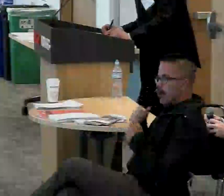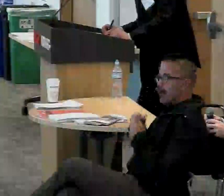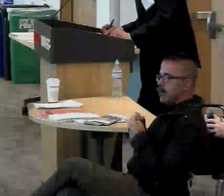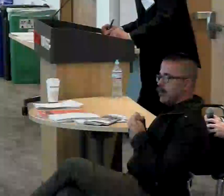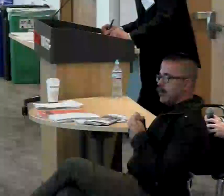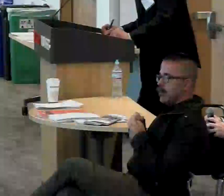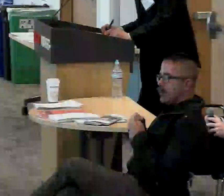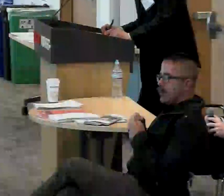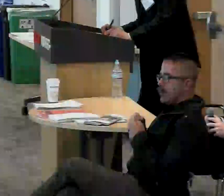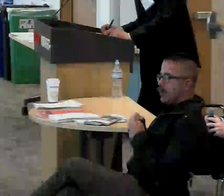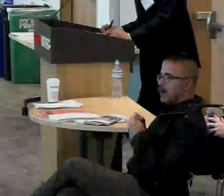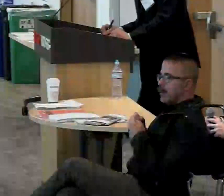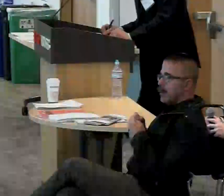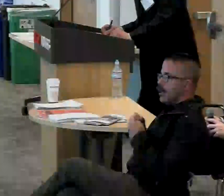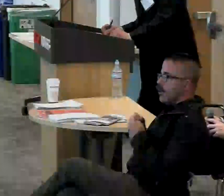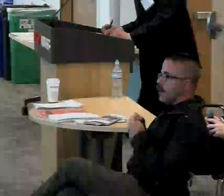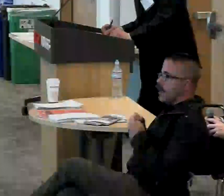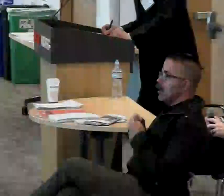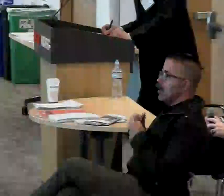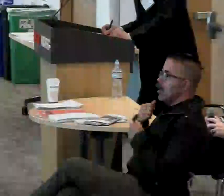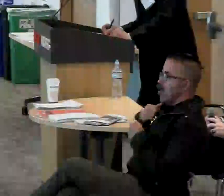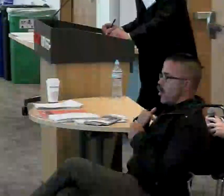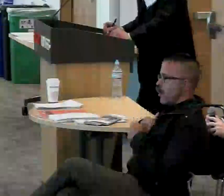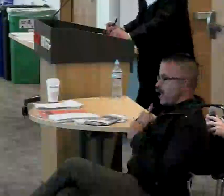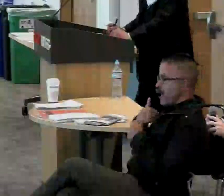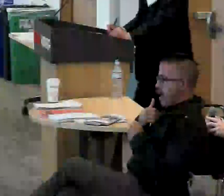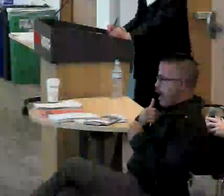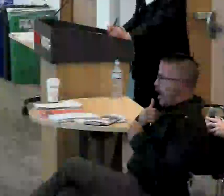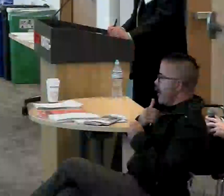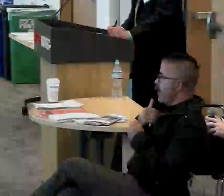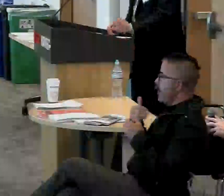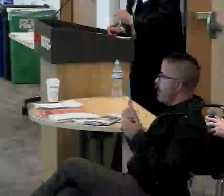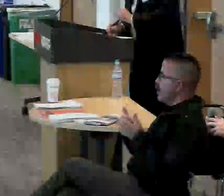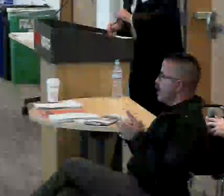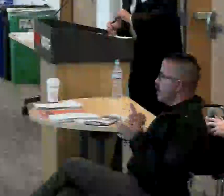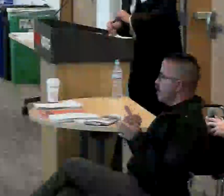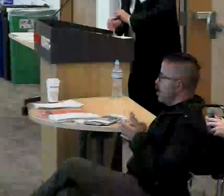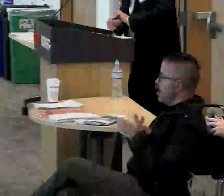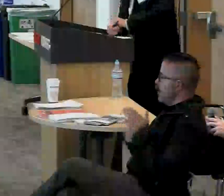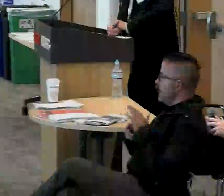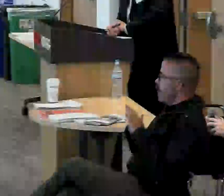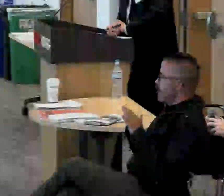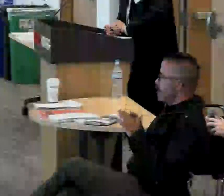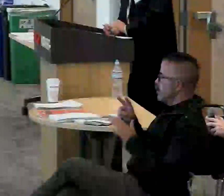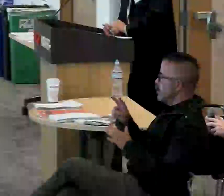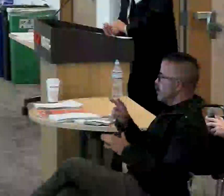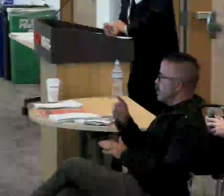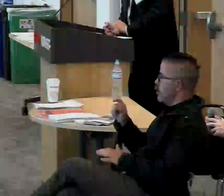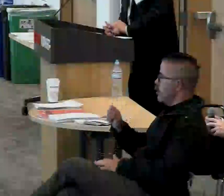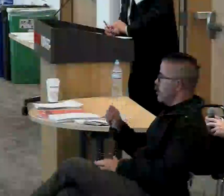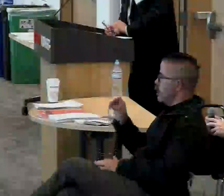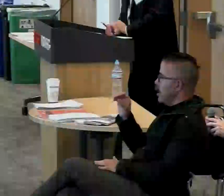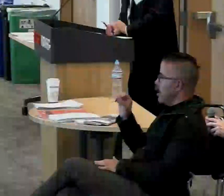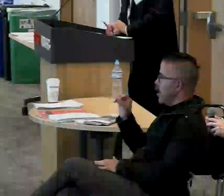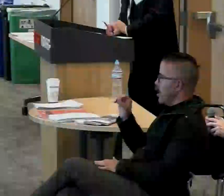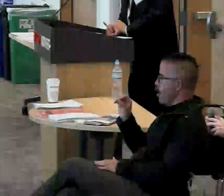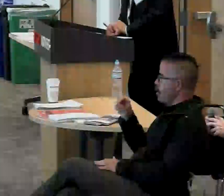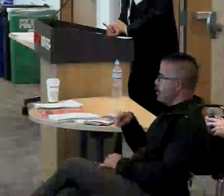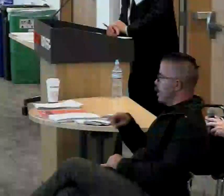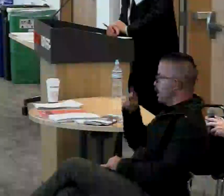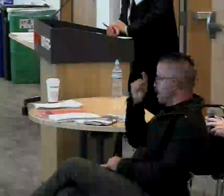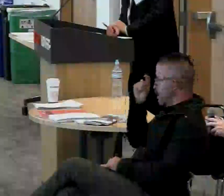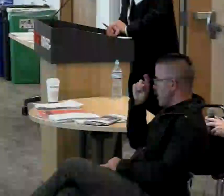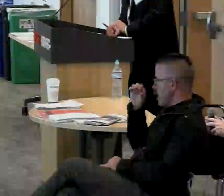Bank on 2.0 end of summer, beginning of fall, and with that work, we are taking some deep